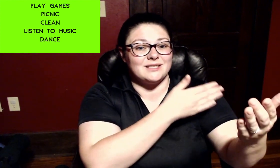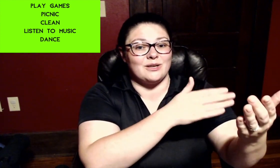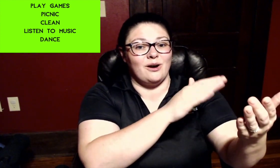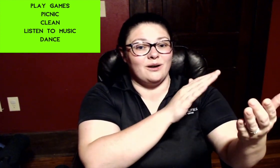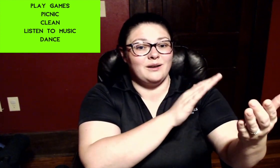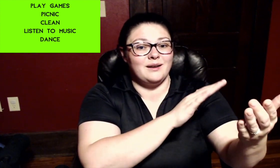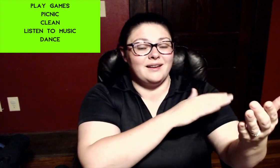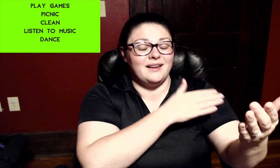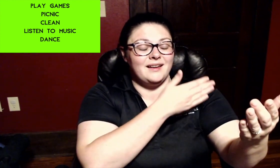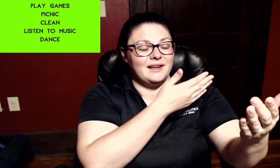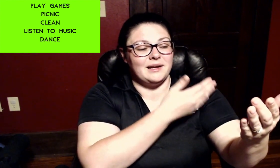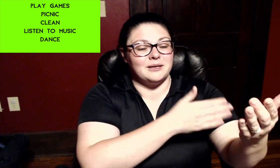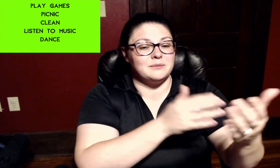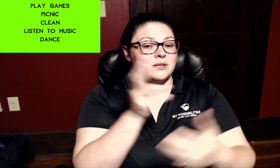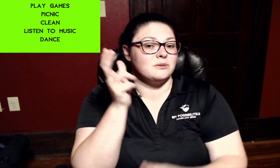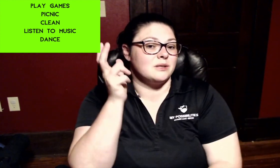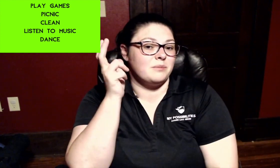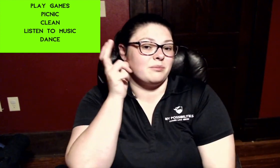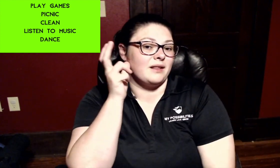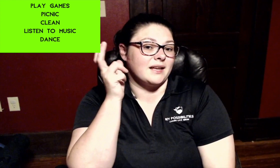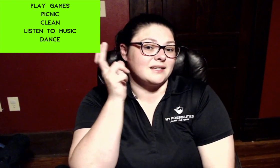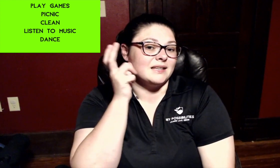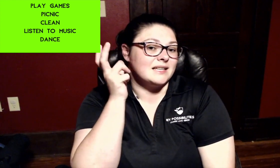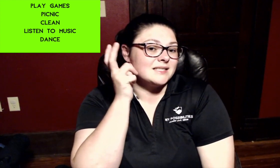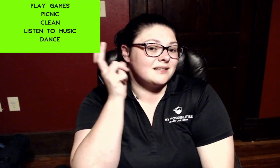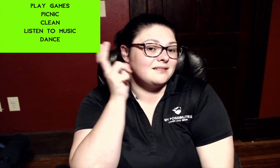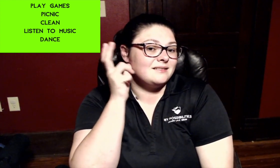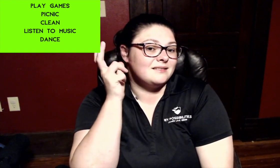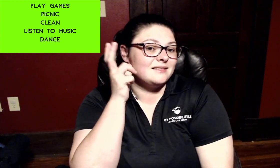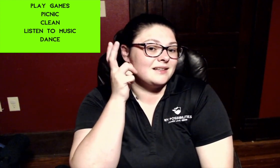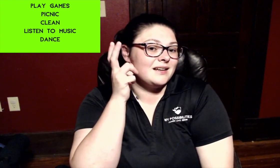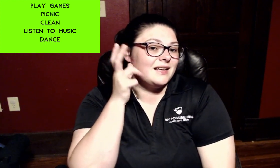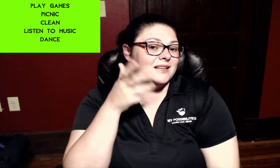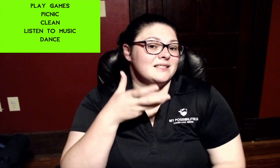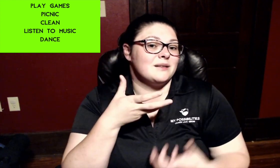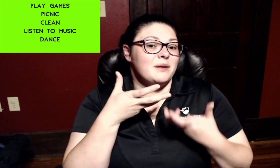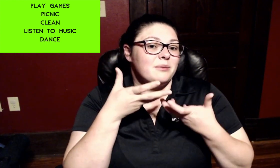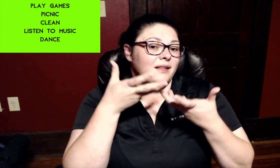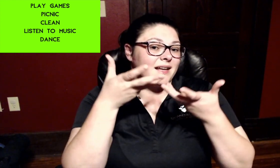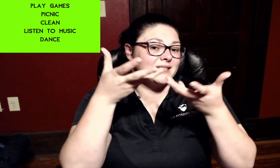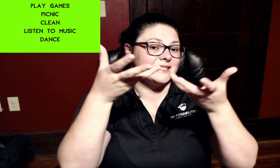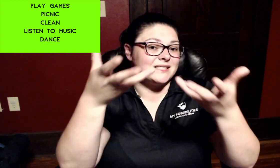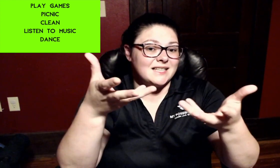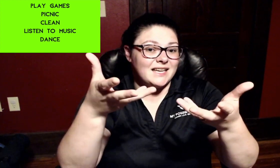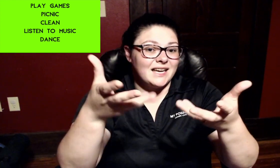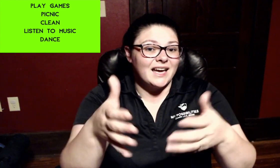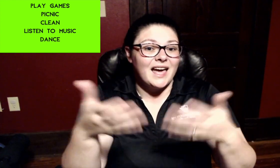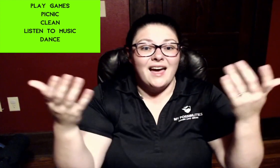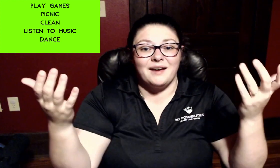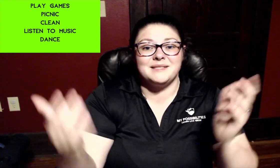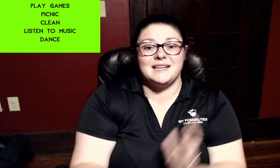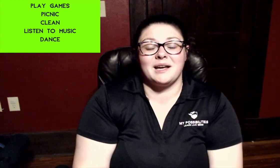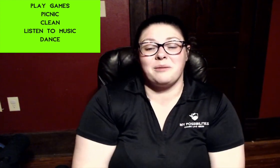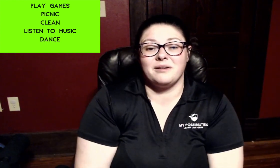song. So some people like to listen. Some people like to sing. I've seen a couple of y'all